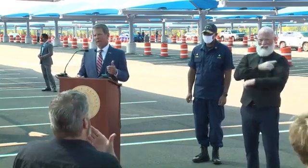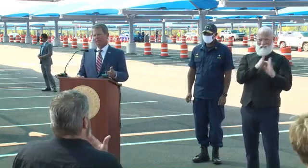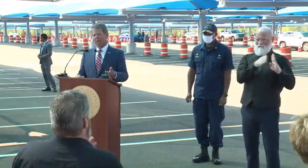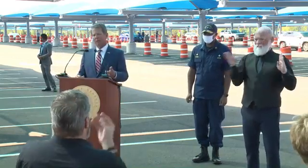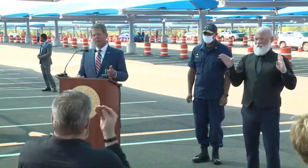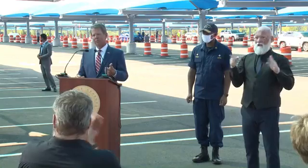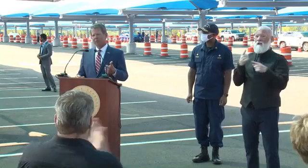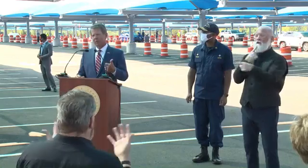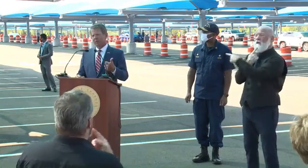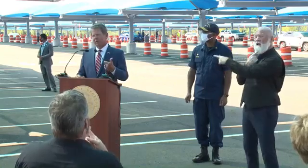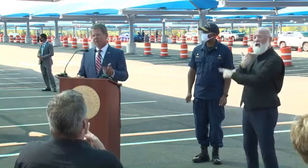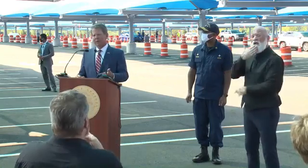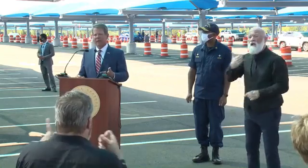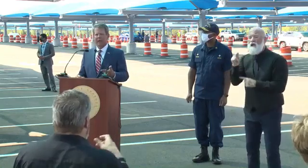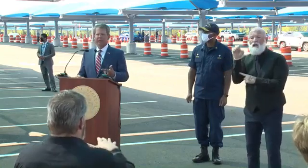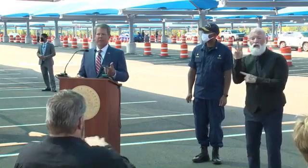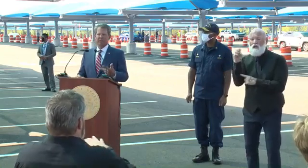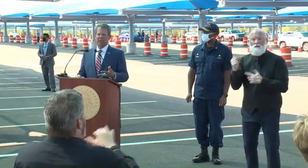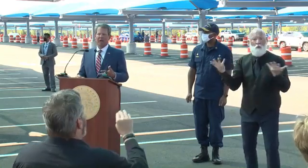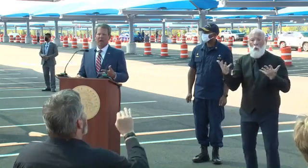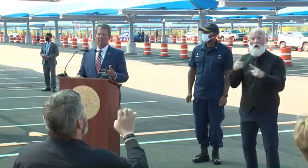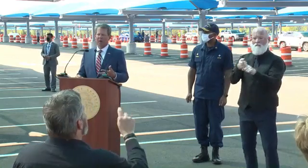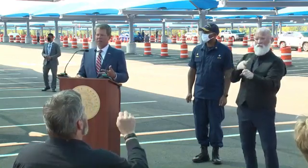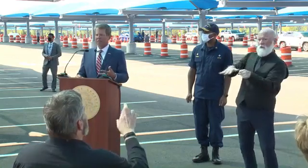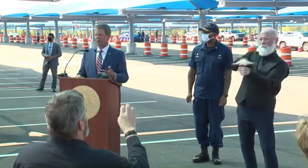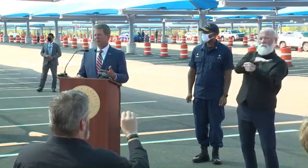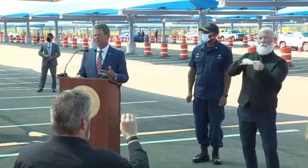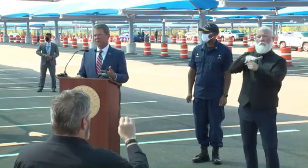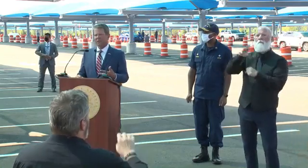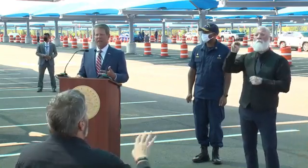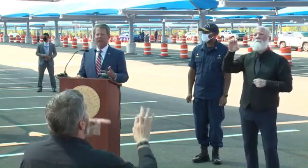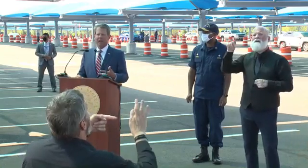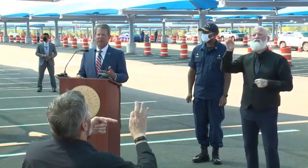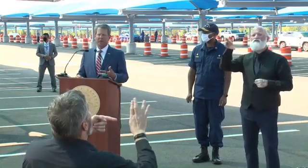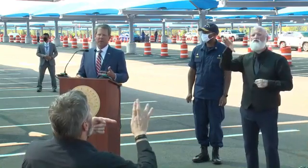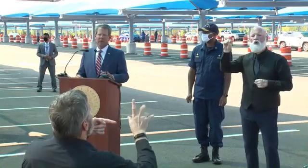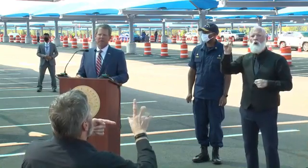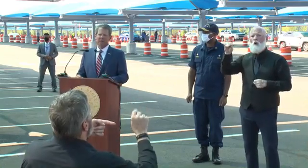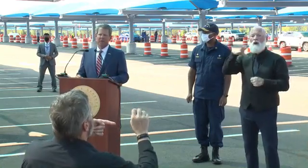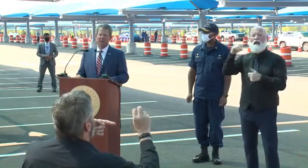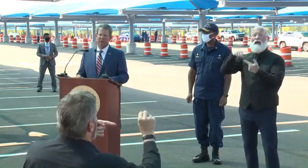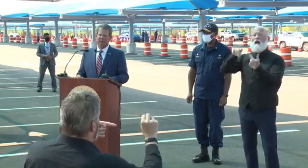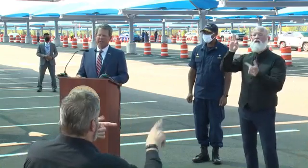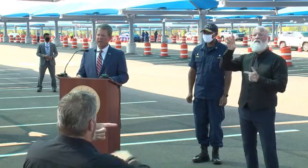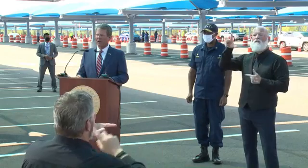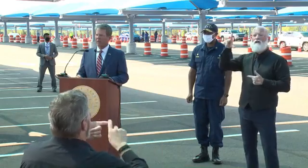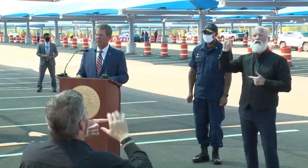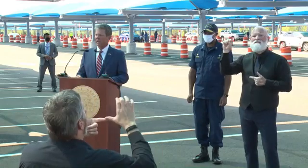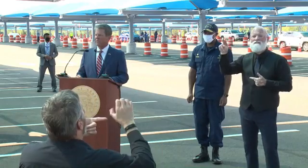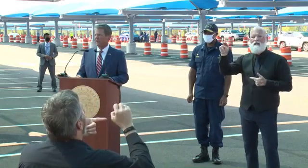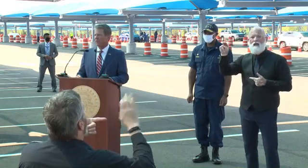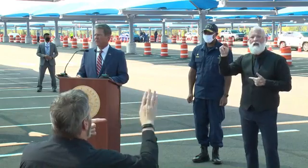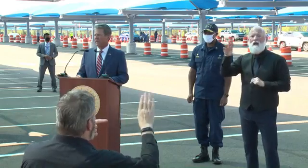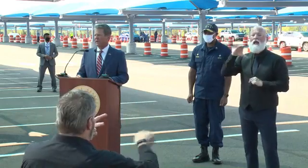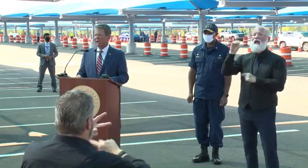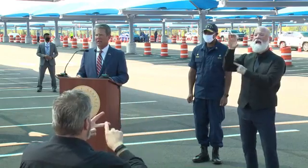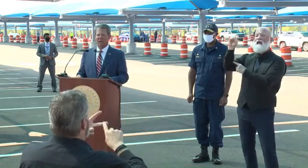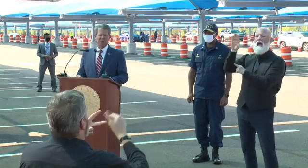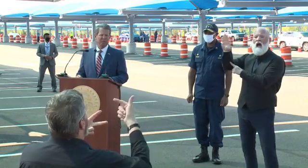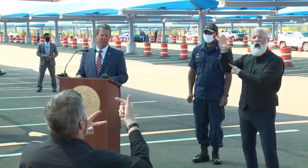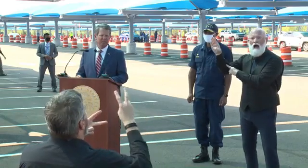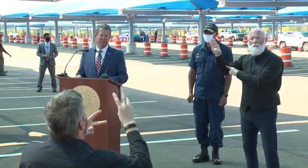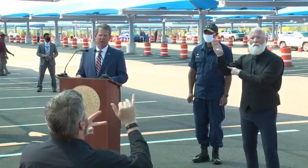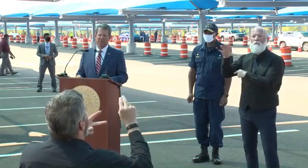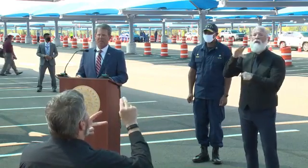had, Fulton, Gwinnett, and Cobb are all starting to trend down. I had a call with the Metro